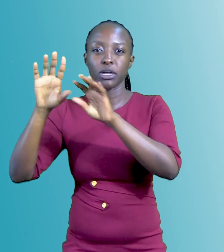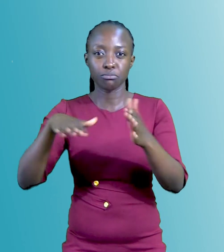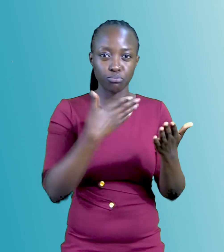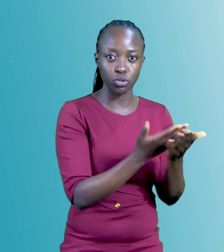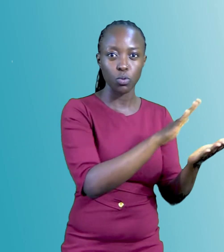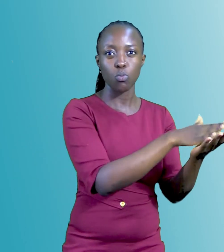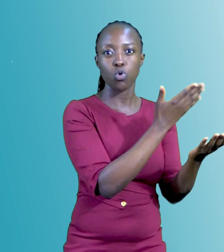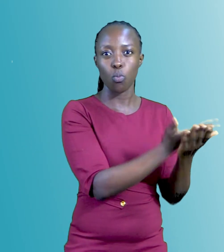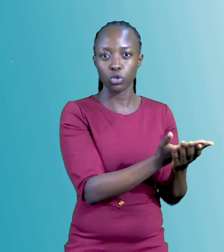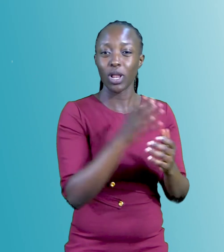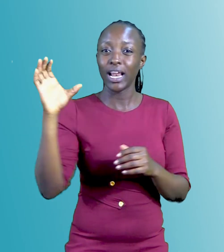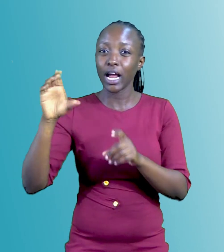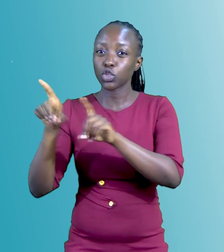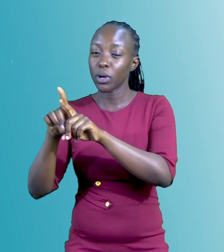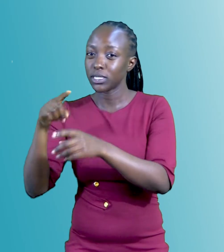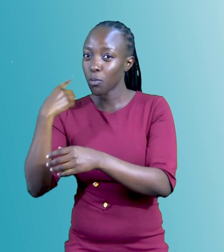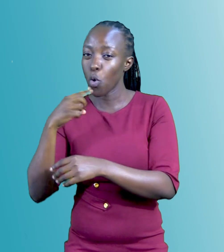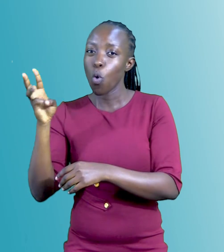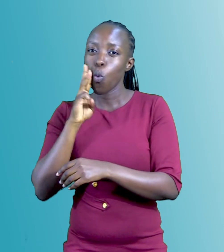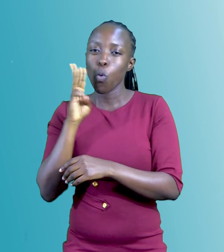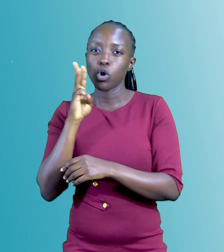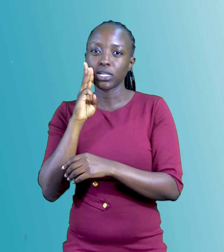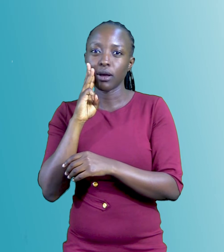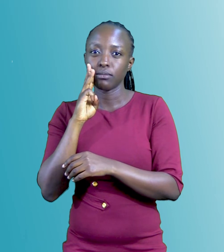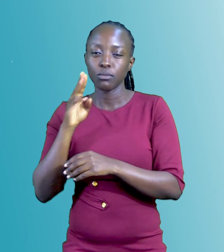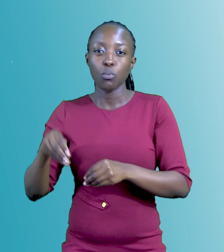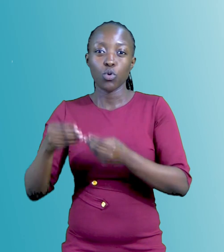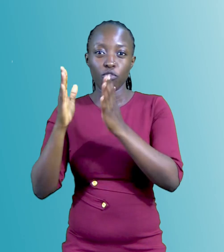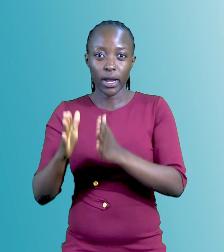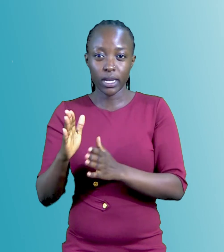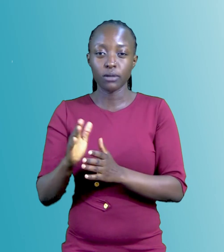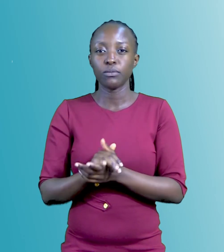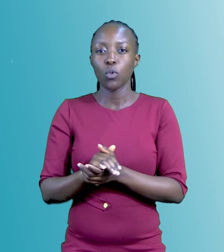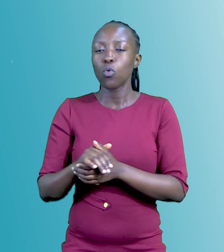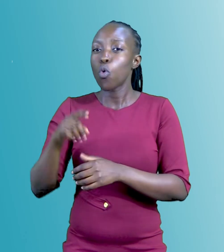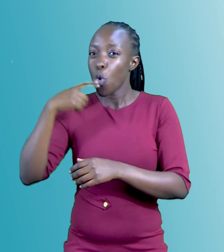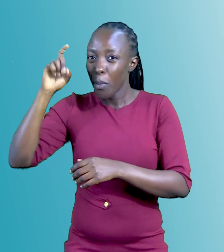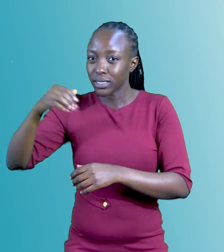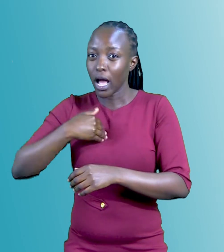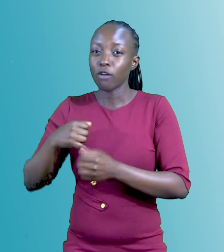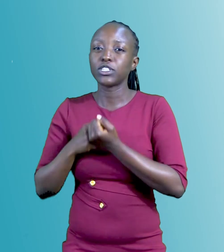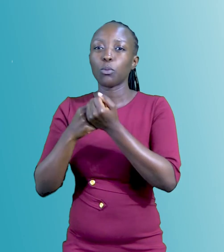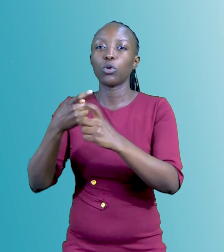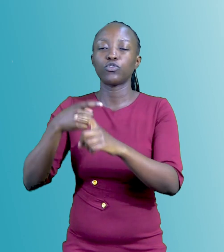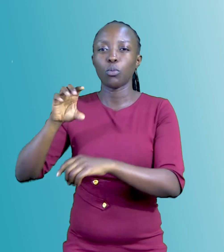water services providers, WSPs, with endorsements from county governments and waterworks development